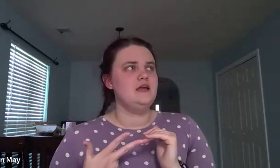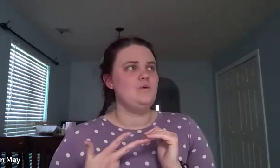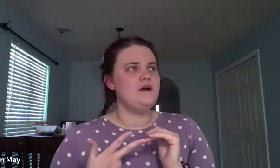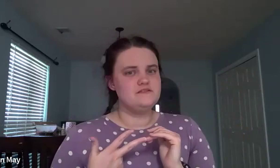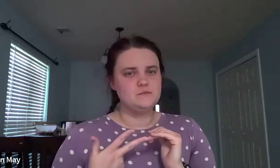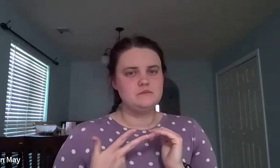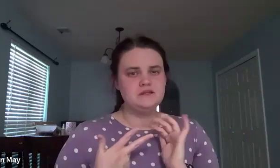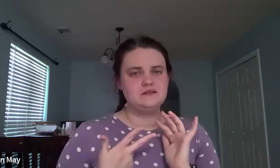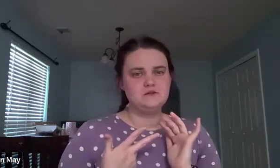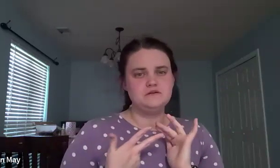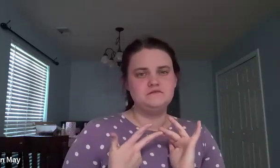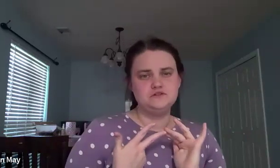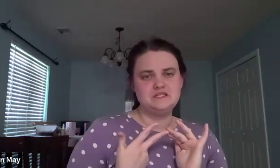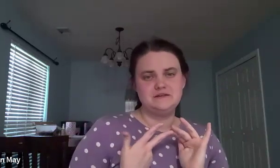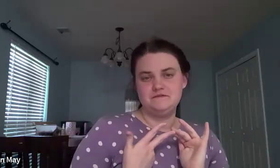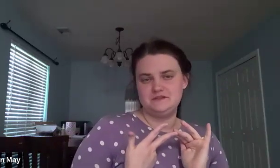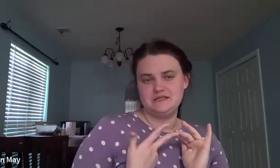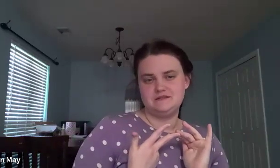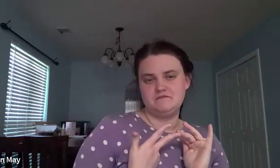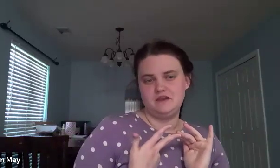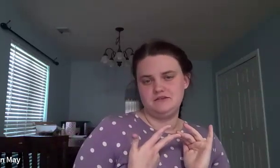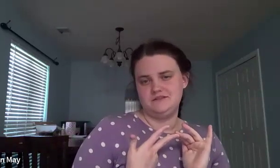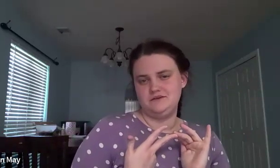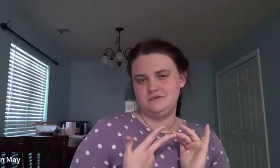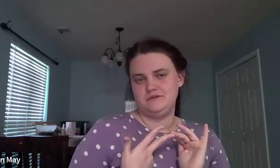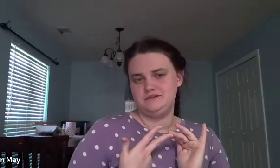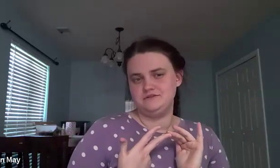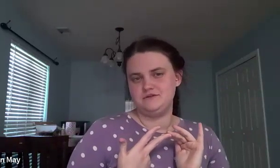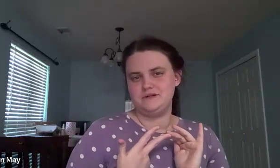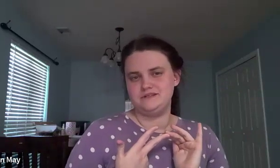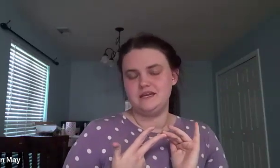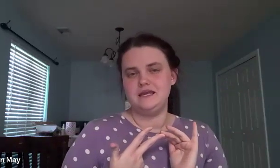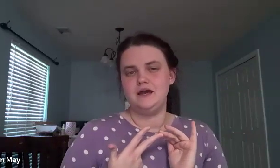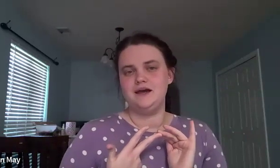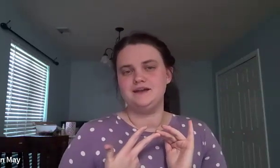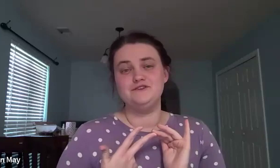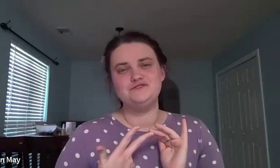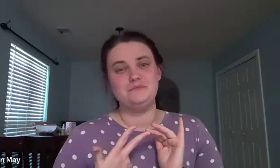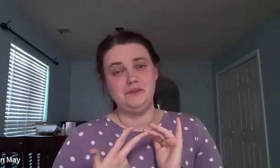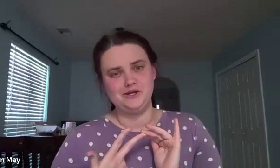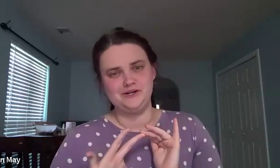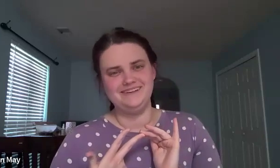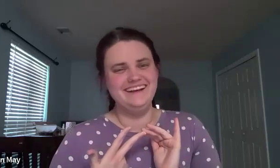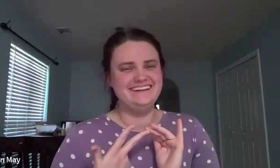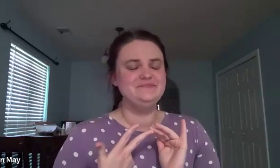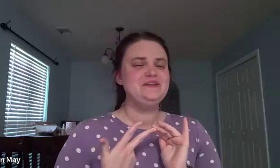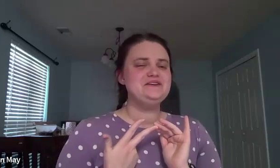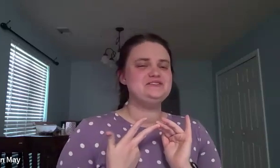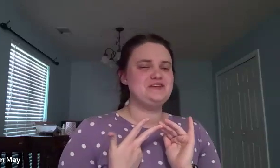And one of them can be a little confusing as something else. I think we're all adults, so I'm going to say confusion for beer.